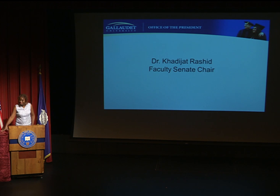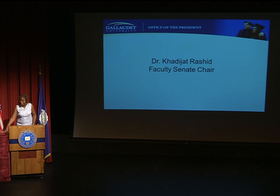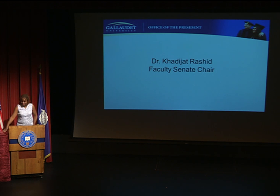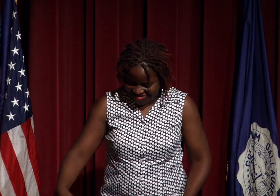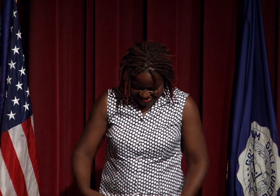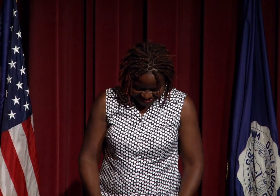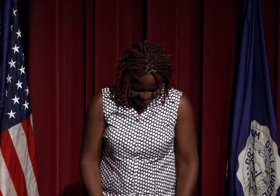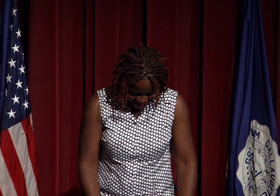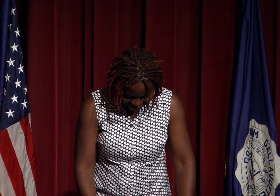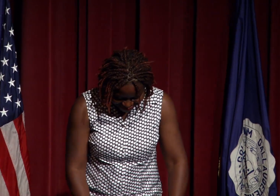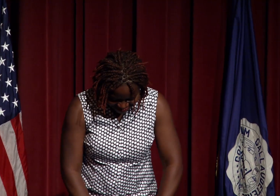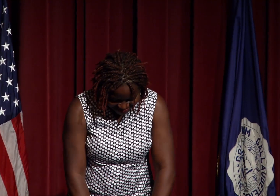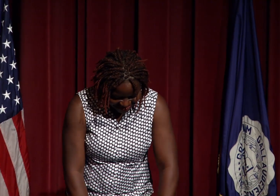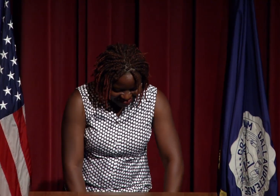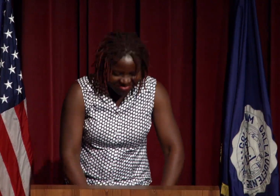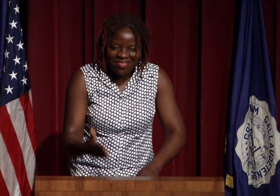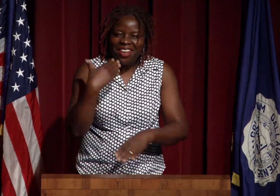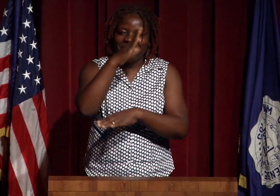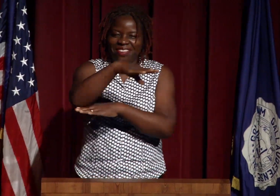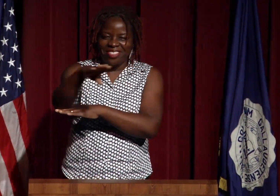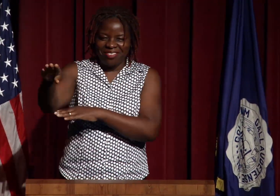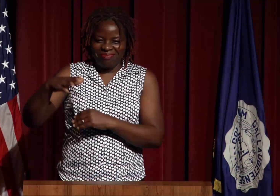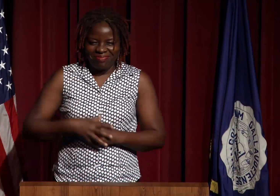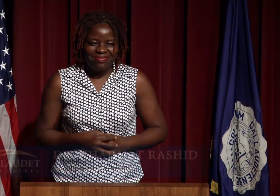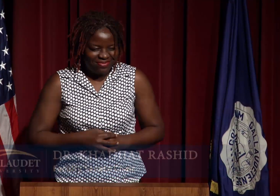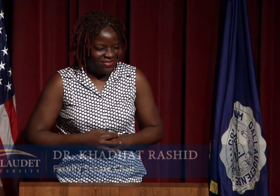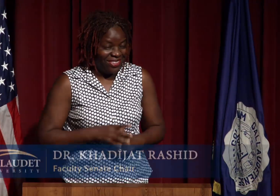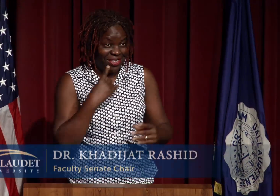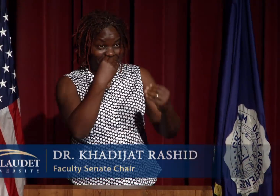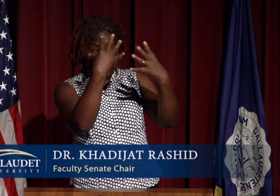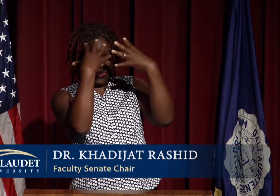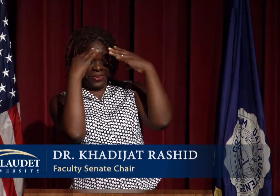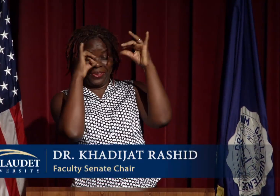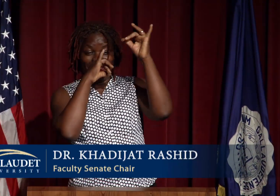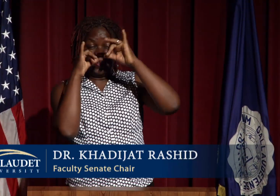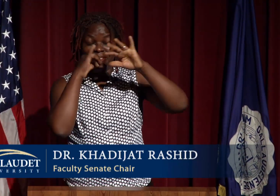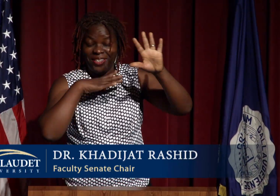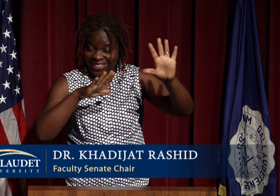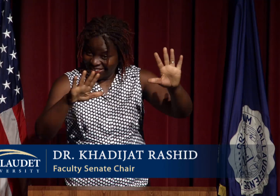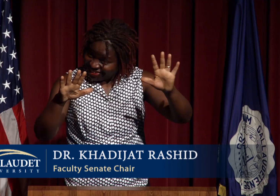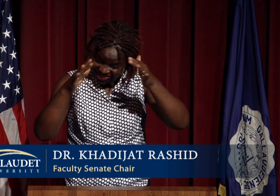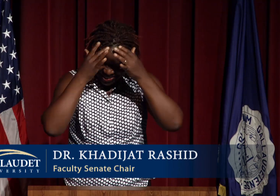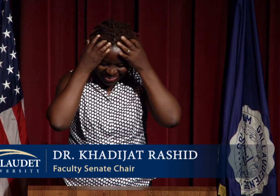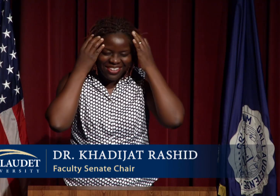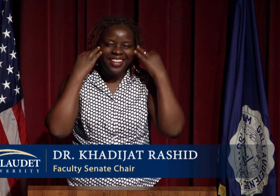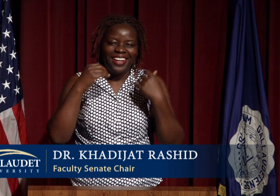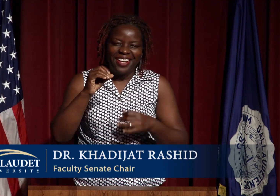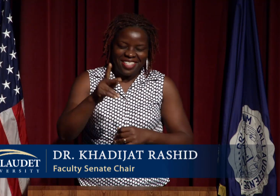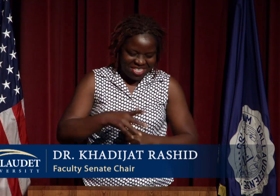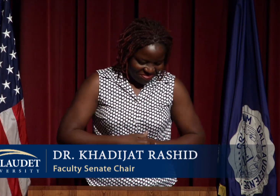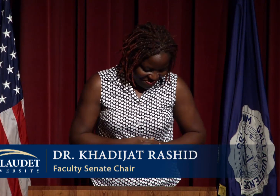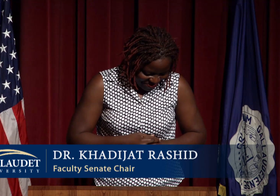Hello, everyone. Good afternoon. Boy, these lights are awfully bright as I stand here on the